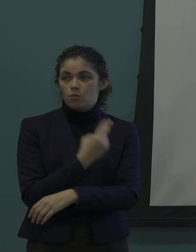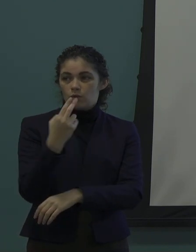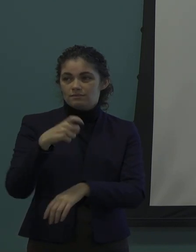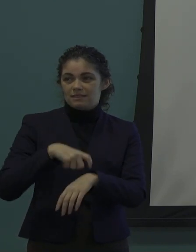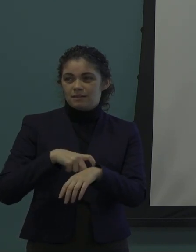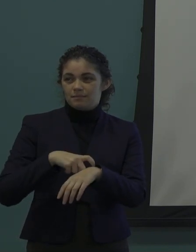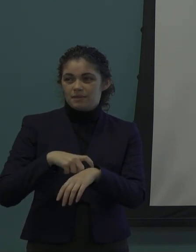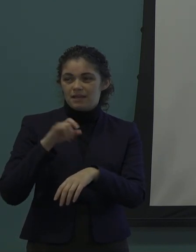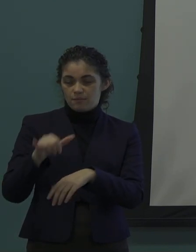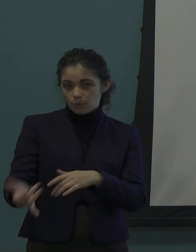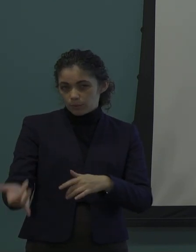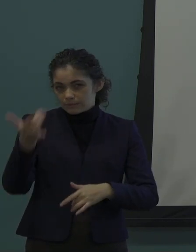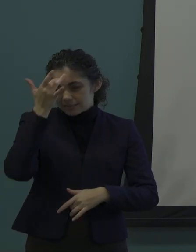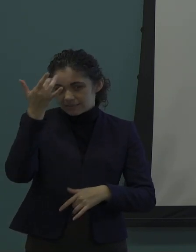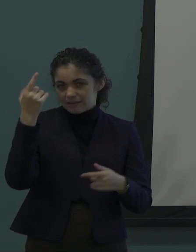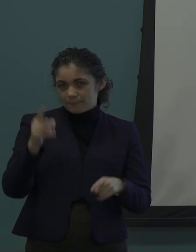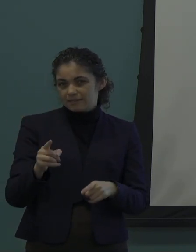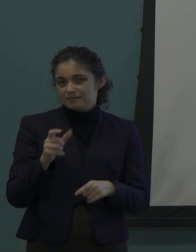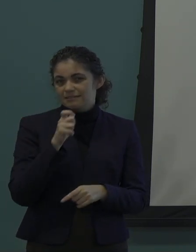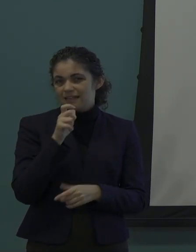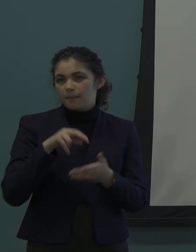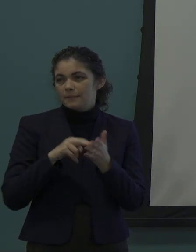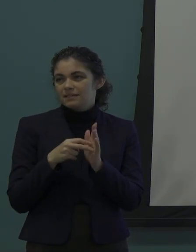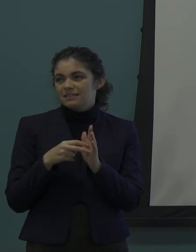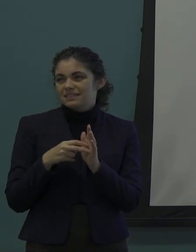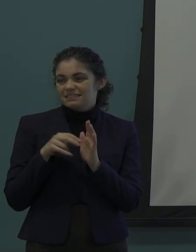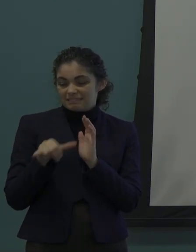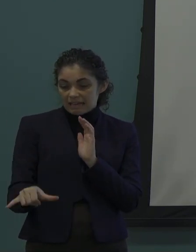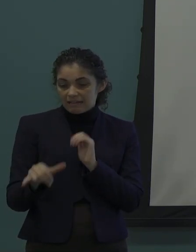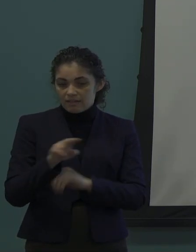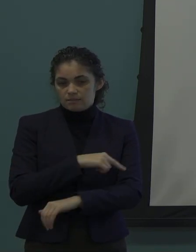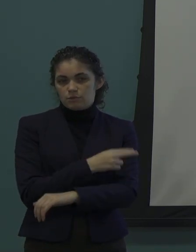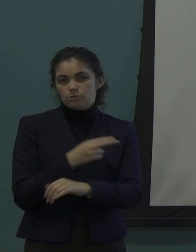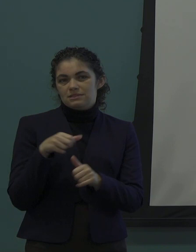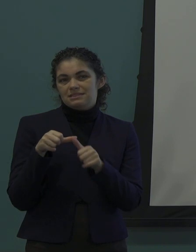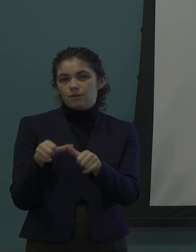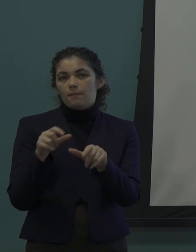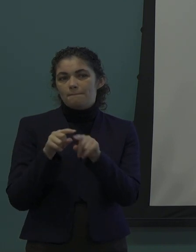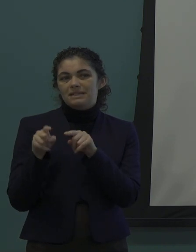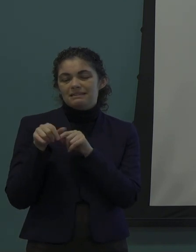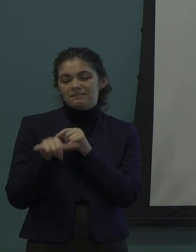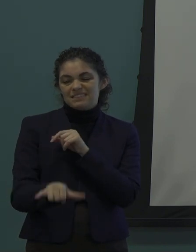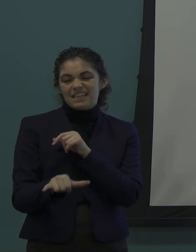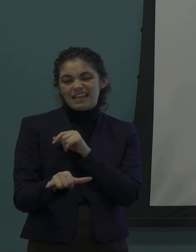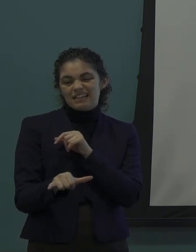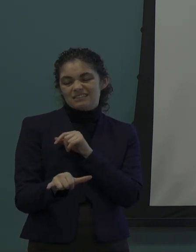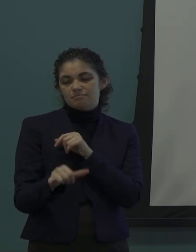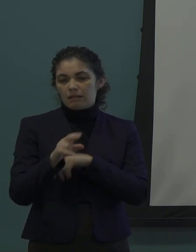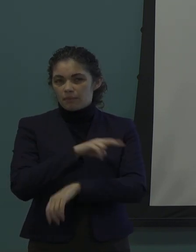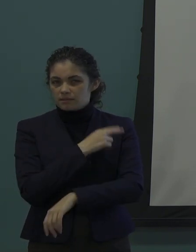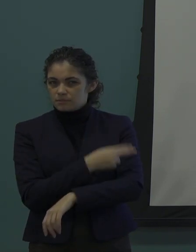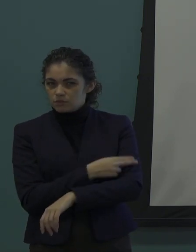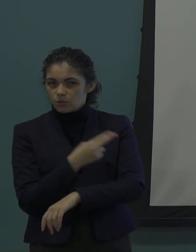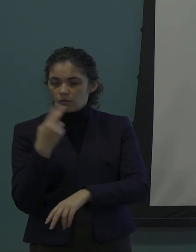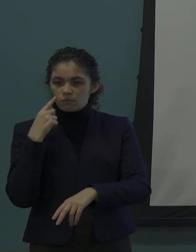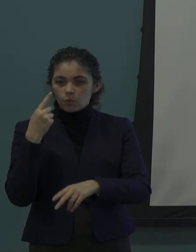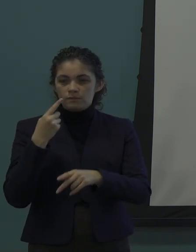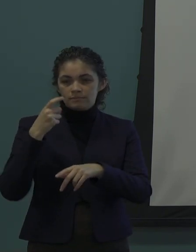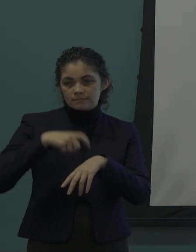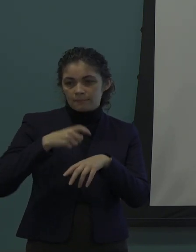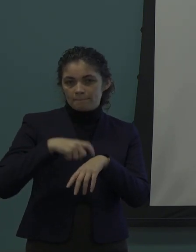in the course of their illness. That doesn't mean that they're all still admitted, but it does mean that they've been admitted at some point for hospital